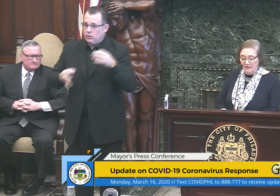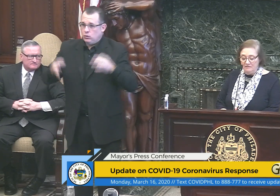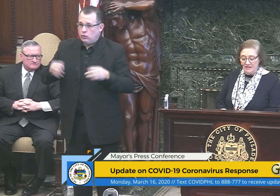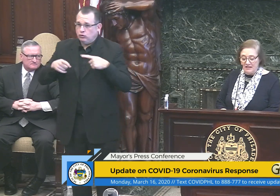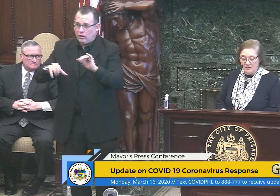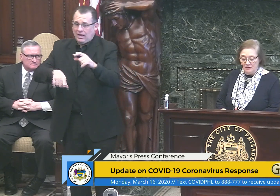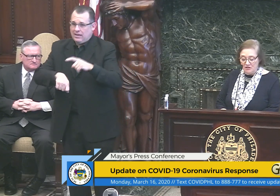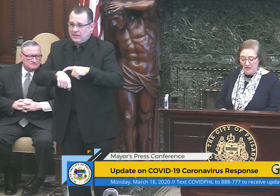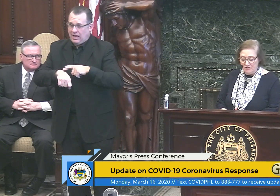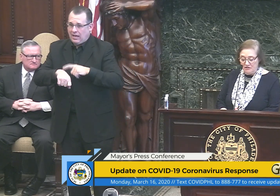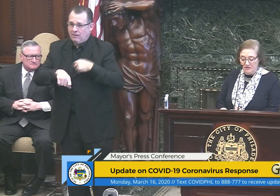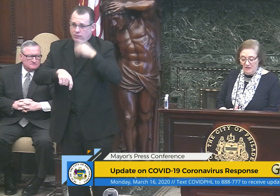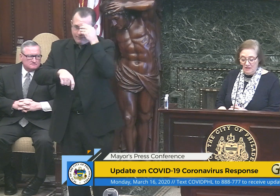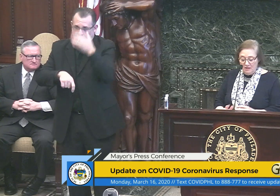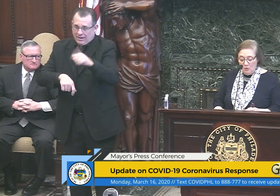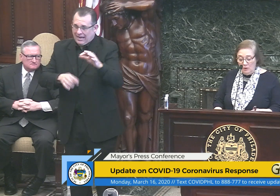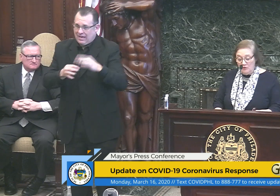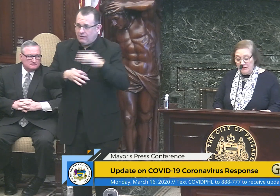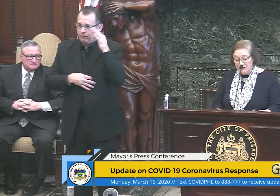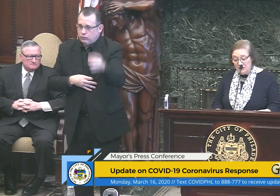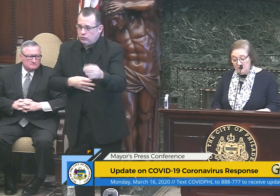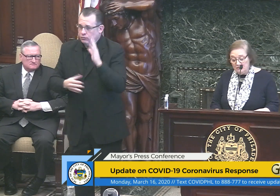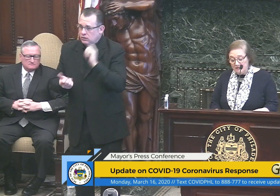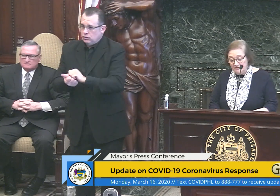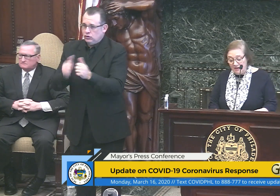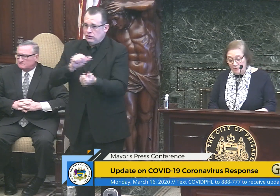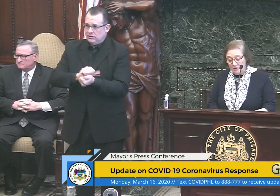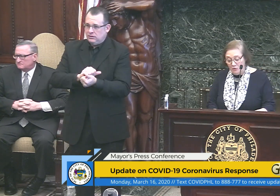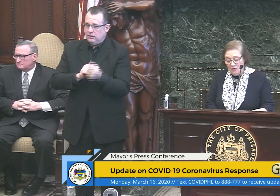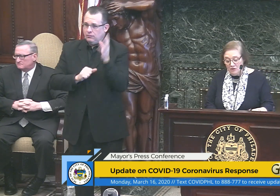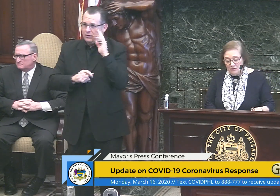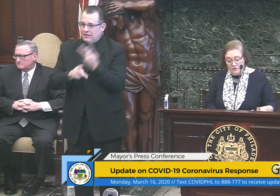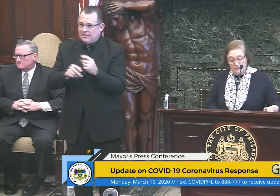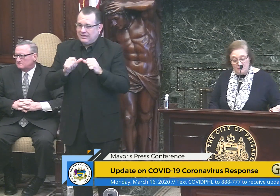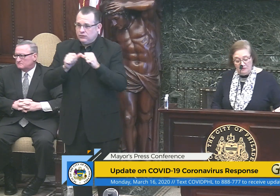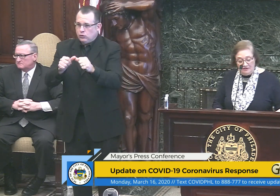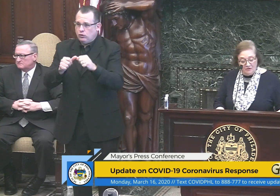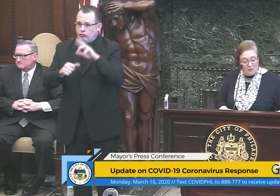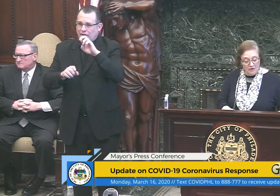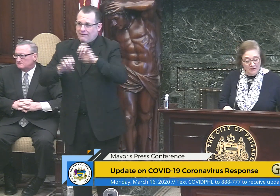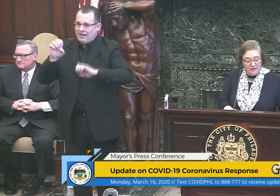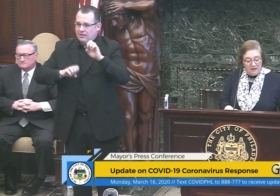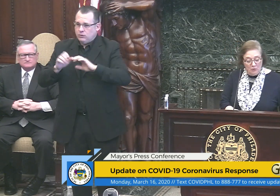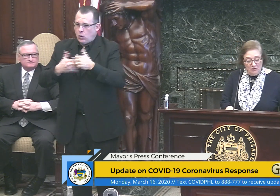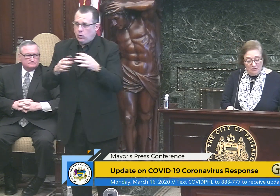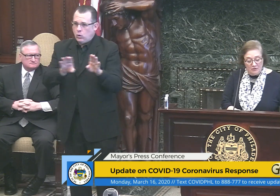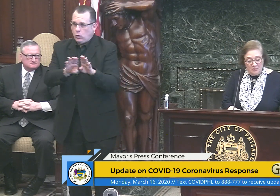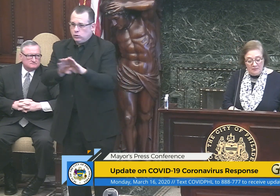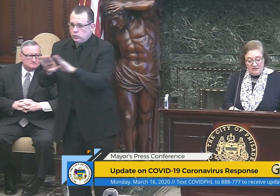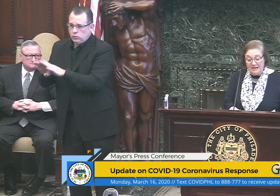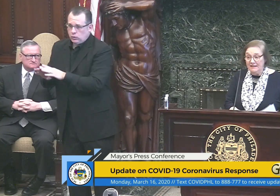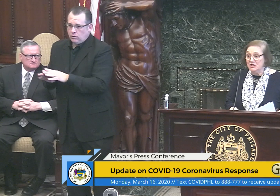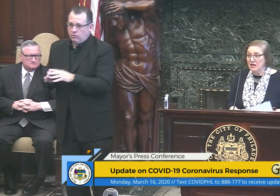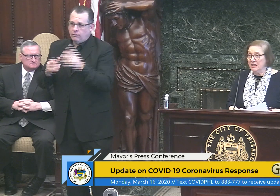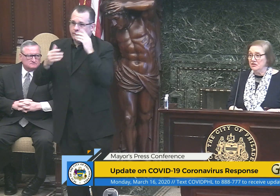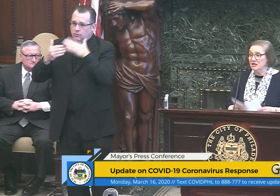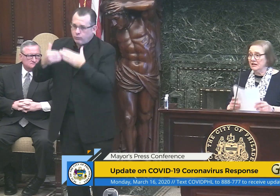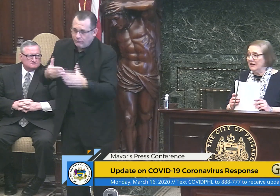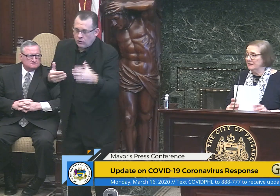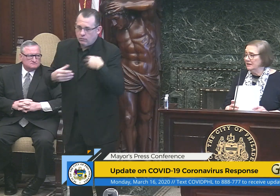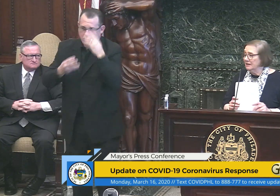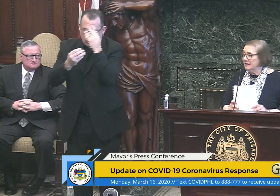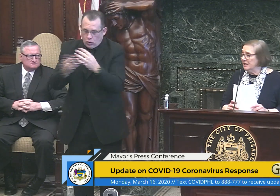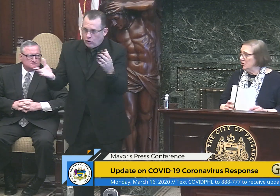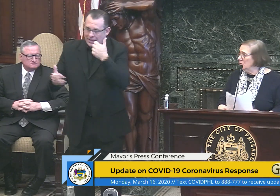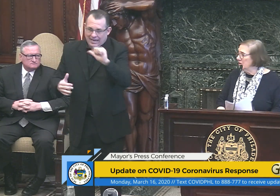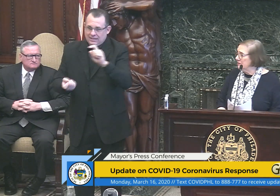of any rescheduling changes. We will continue to reevaluate all closures moving forward and will alert the public to any change.